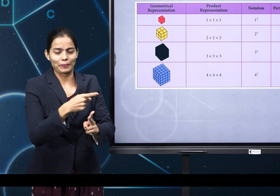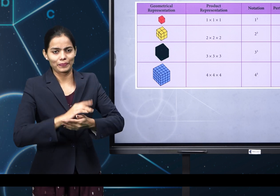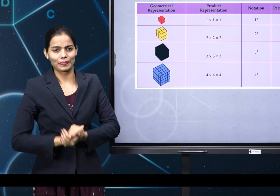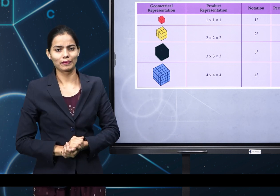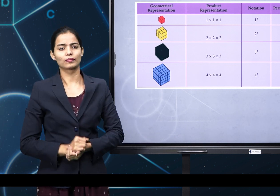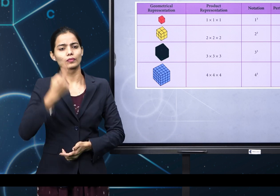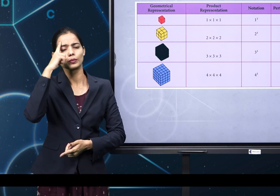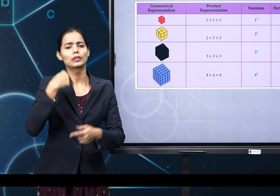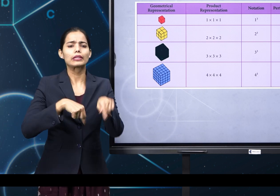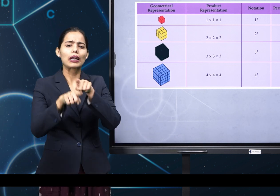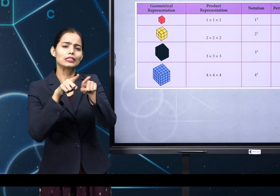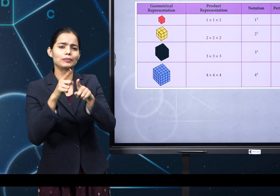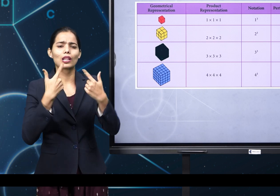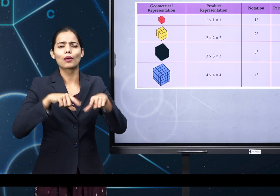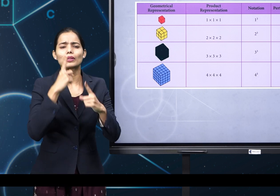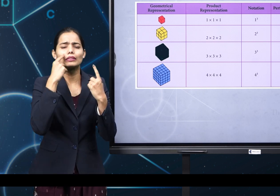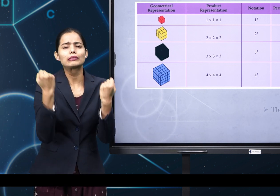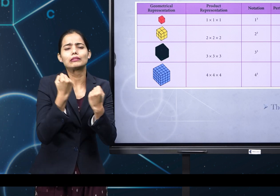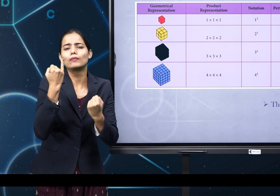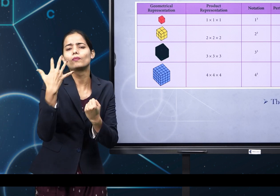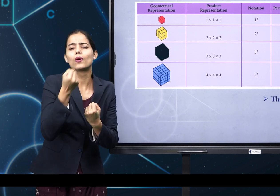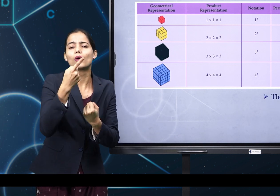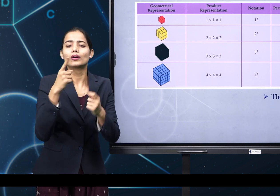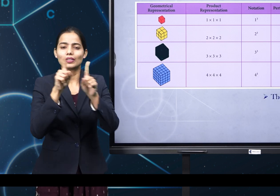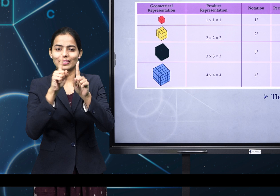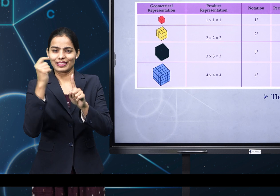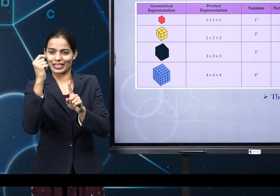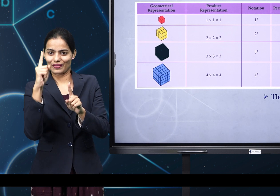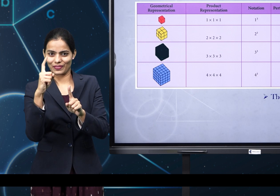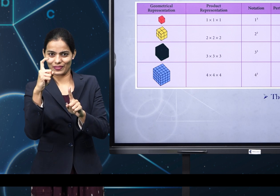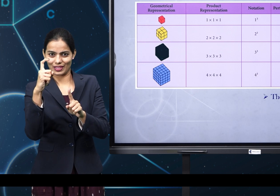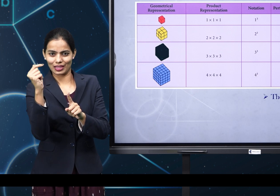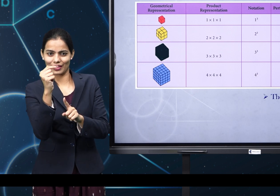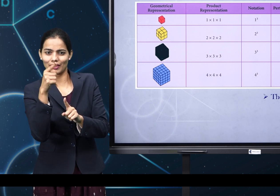positive. For example, let's try finding the cube of minus 7.